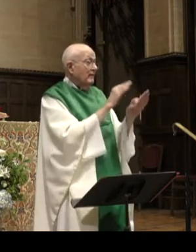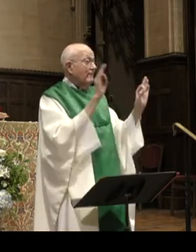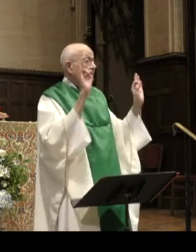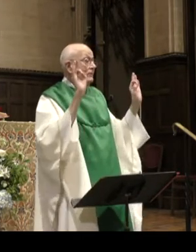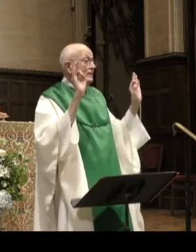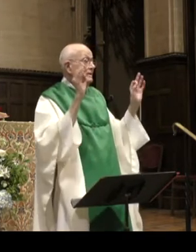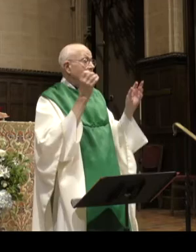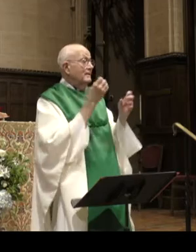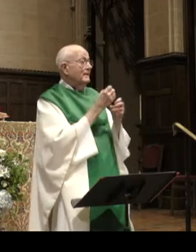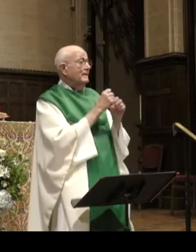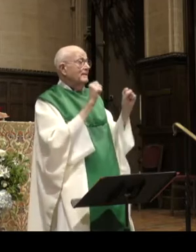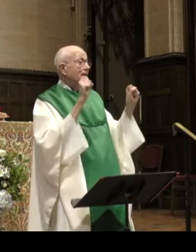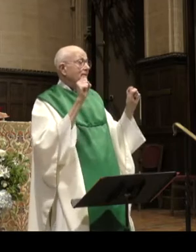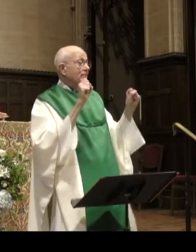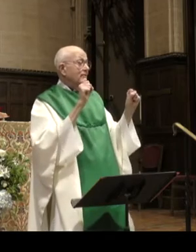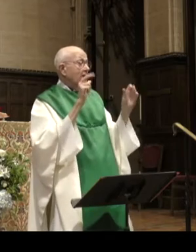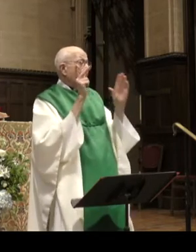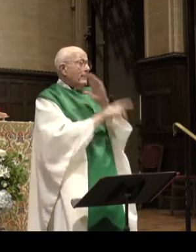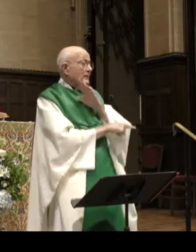You are fully free, safe.